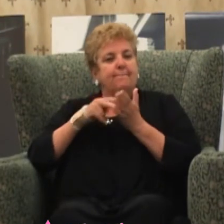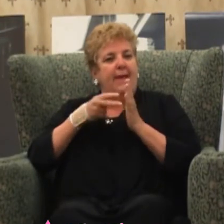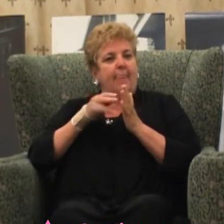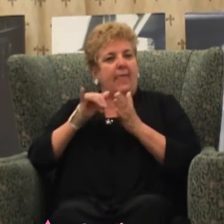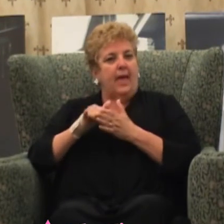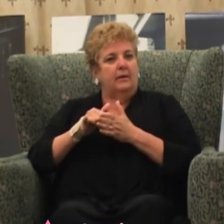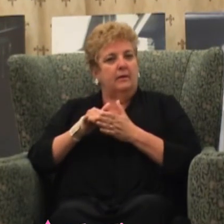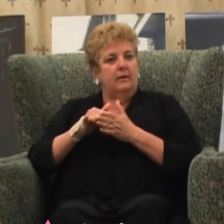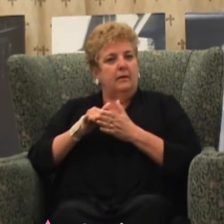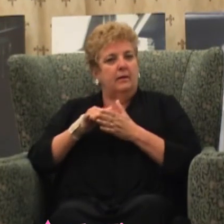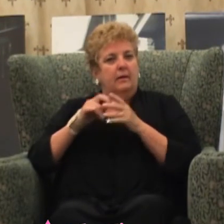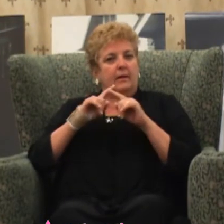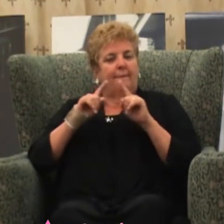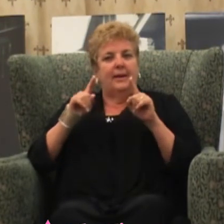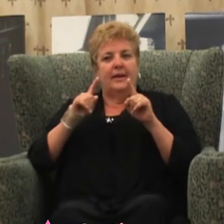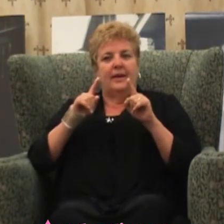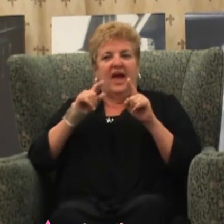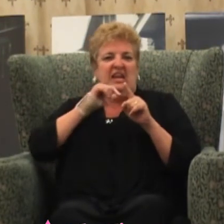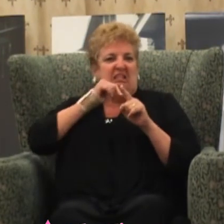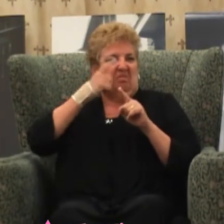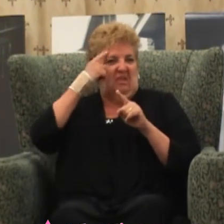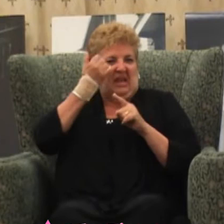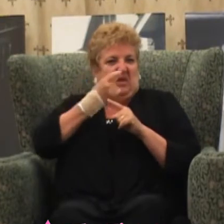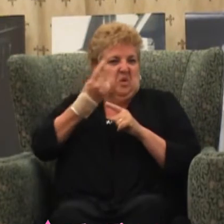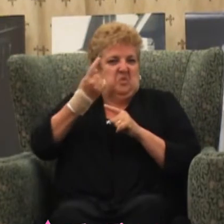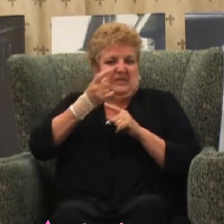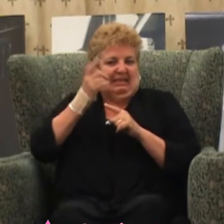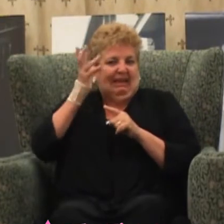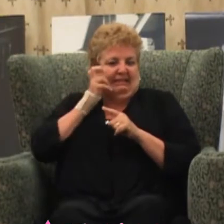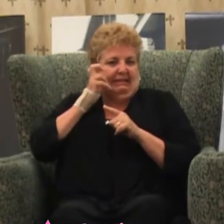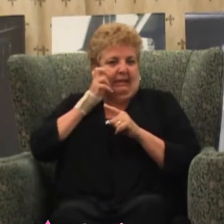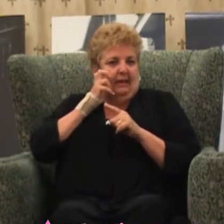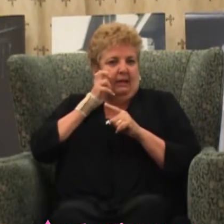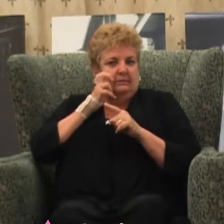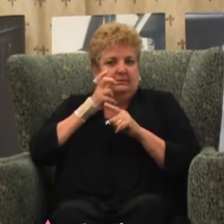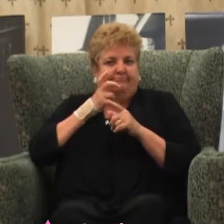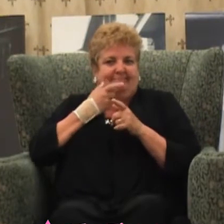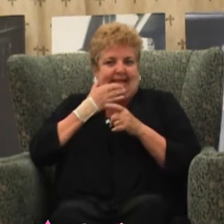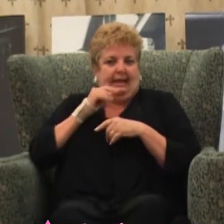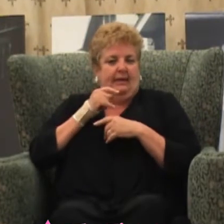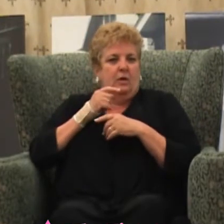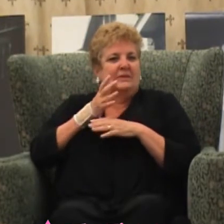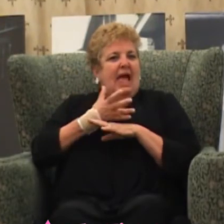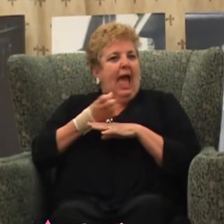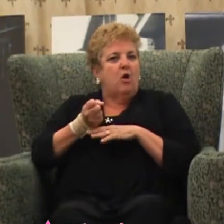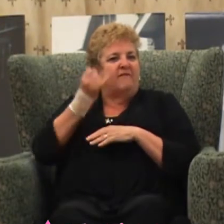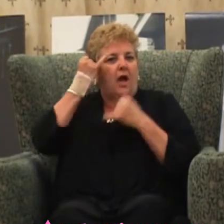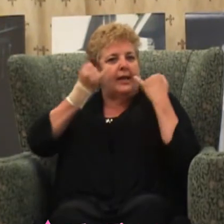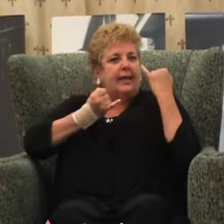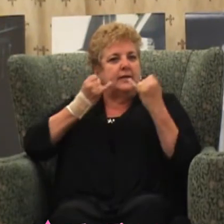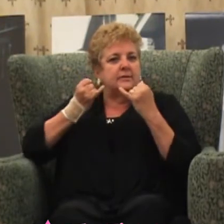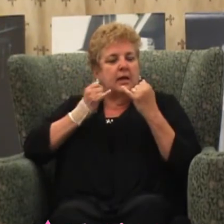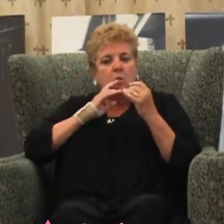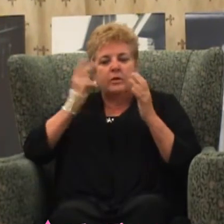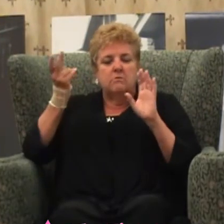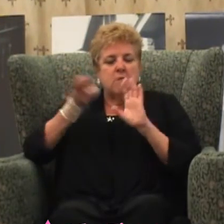for 1 second anybody was listening. And I just said it. I was out of ideas. I went to bed and I went to sleep. And over the next couple of weeks,